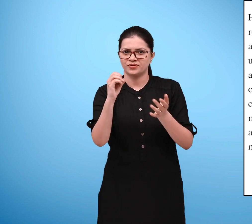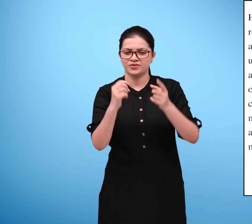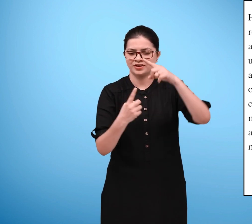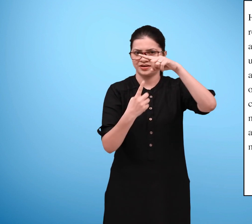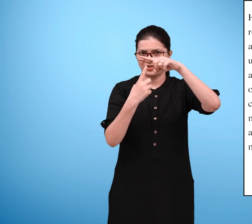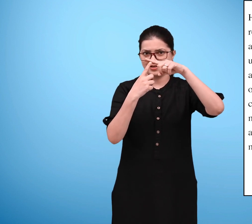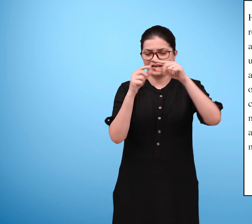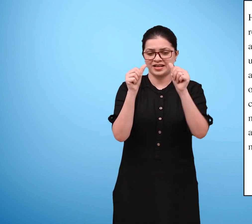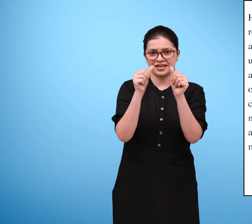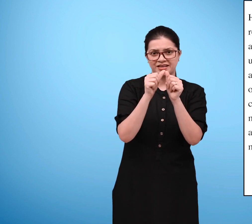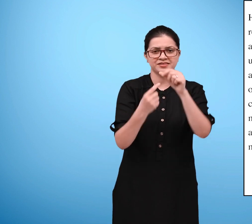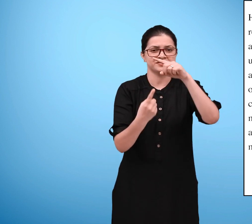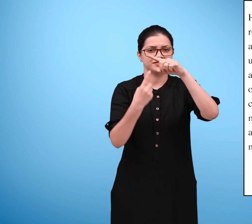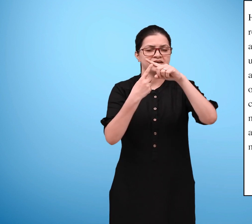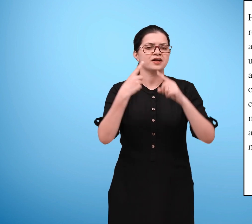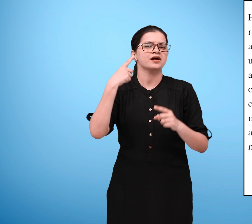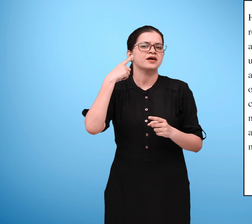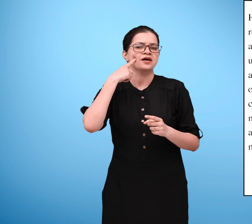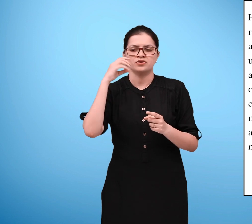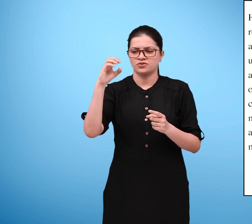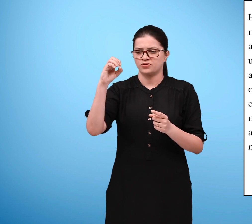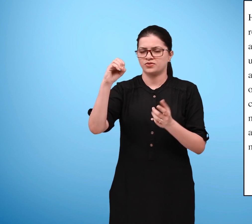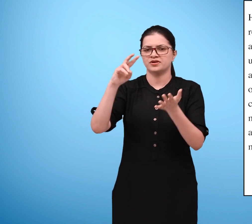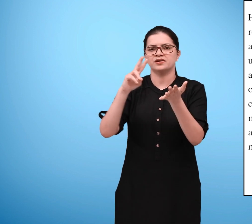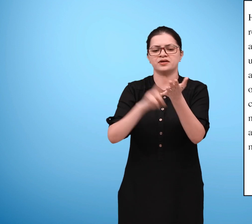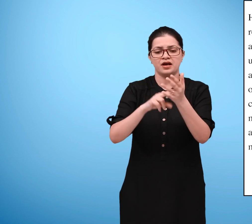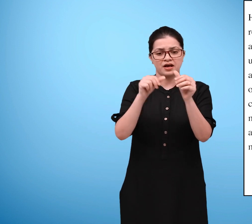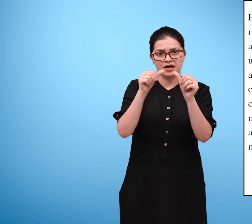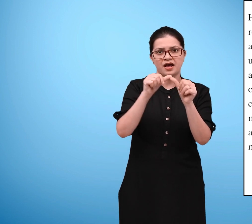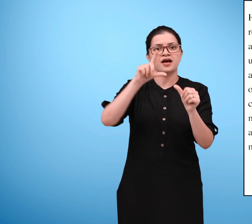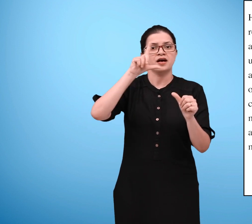Thus, the ball undergoes a rectilinear motion as well as rotational motion.